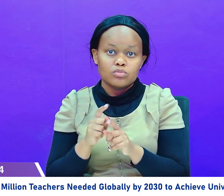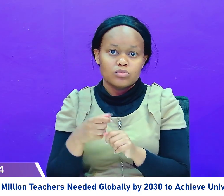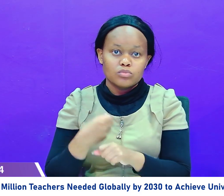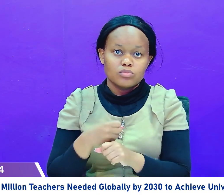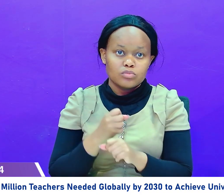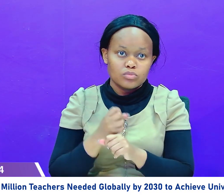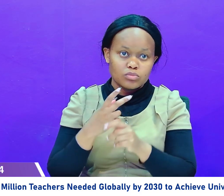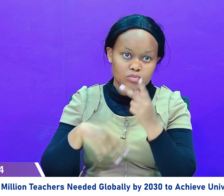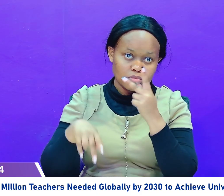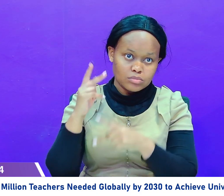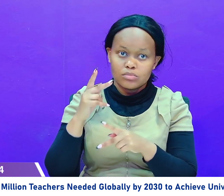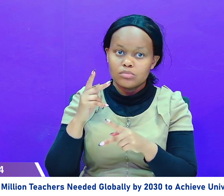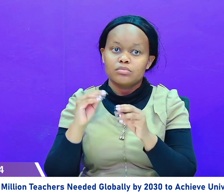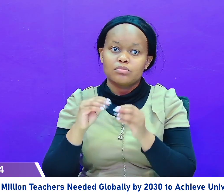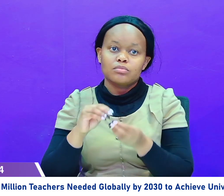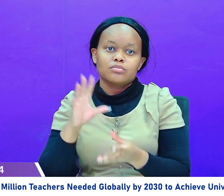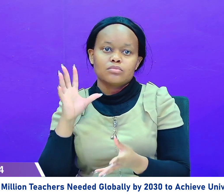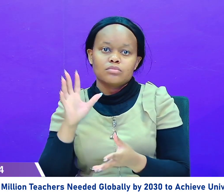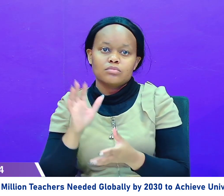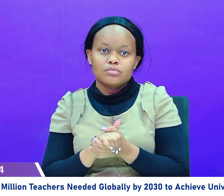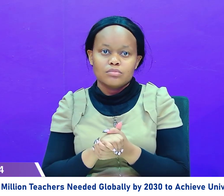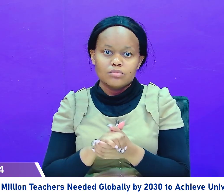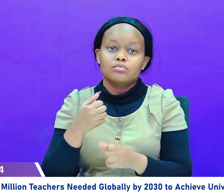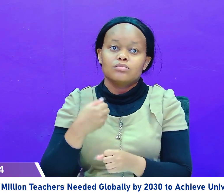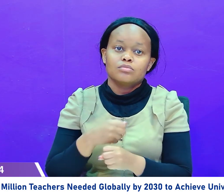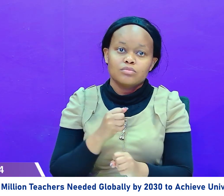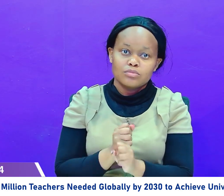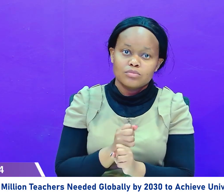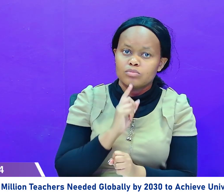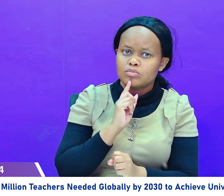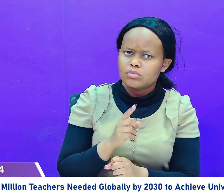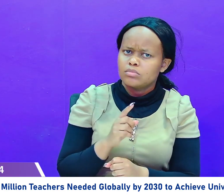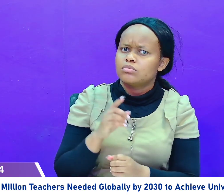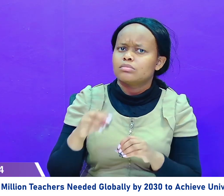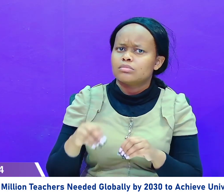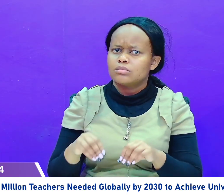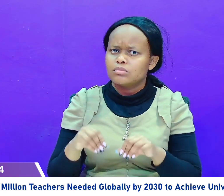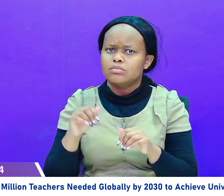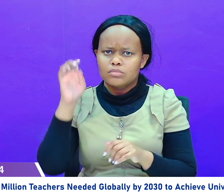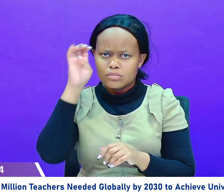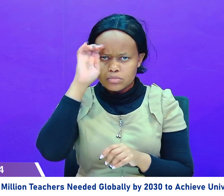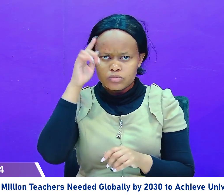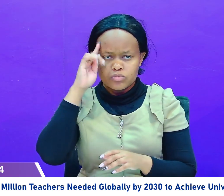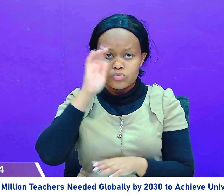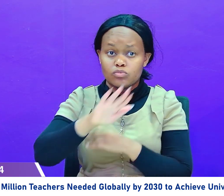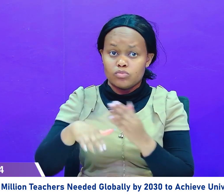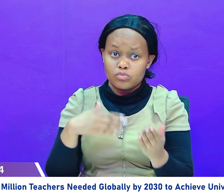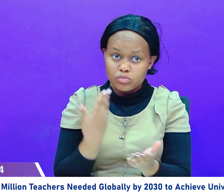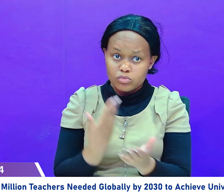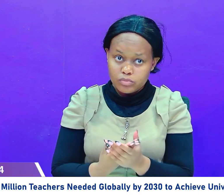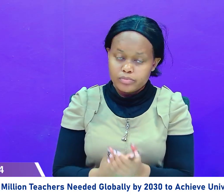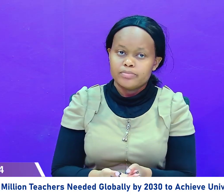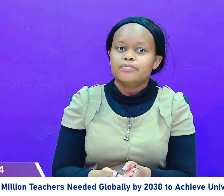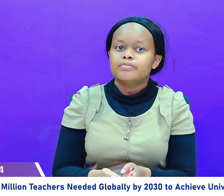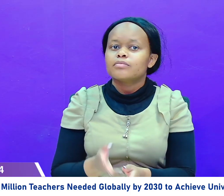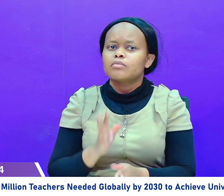to improve teachers' working conditions, invest in training, and make the profession